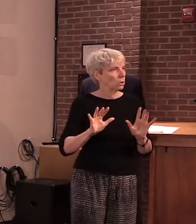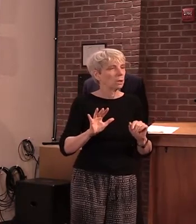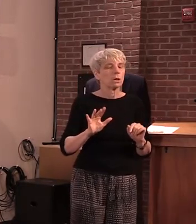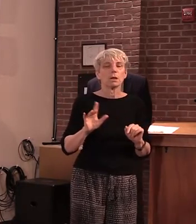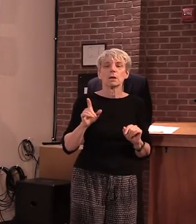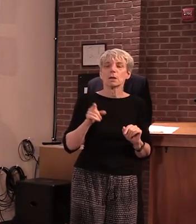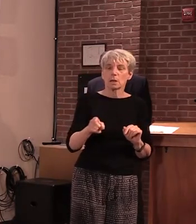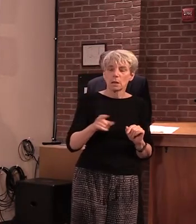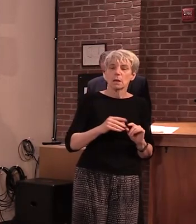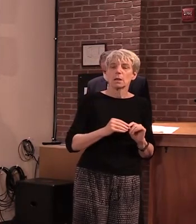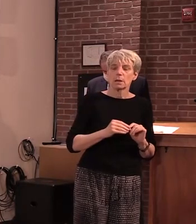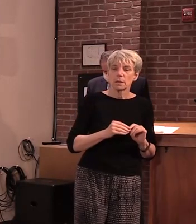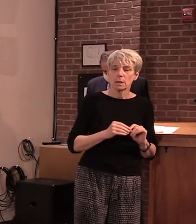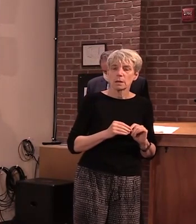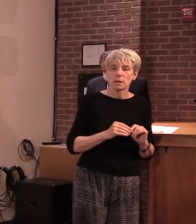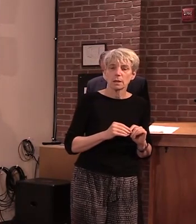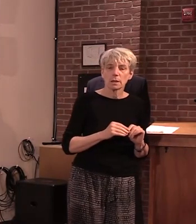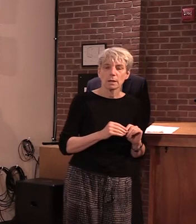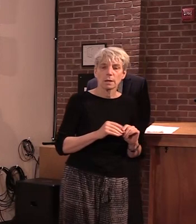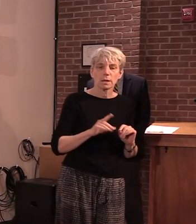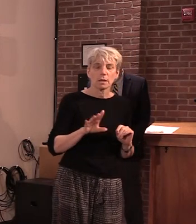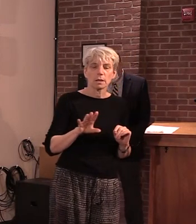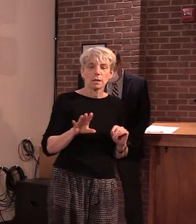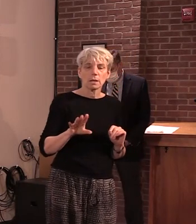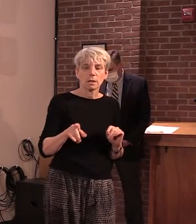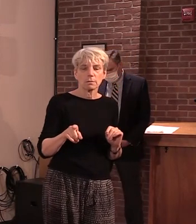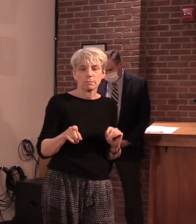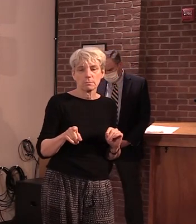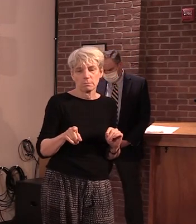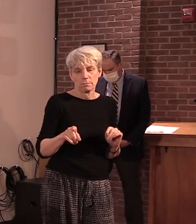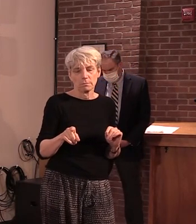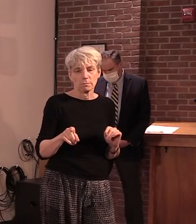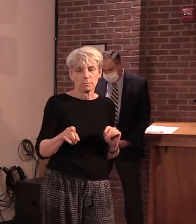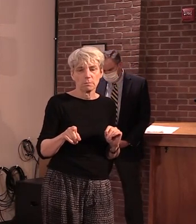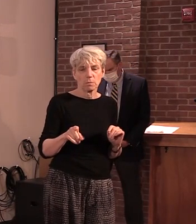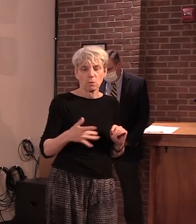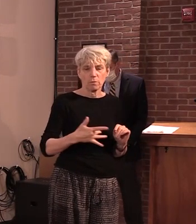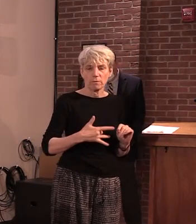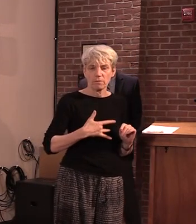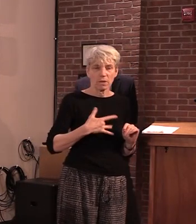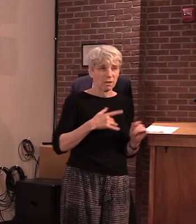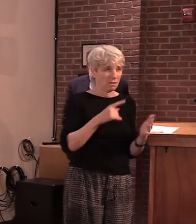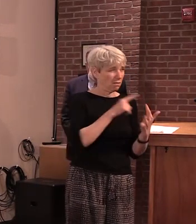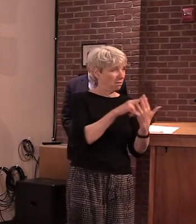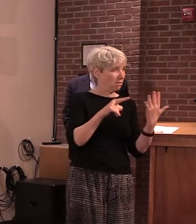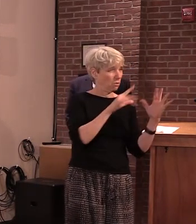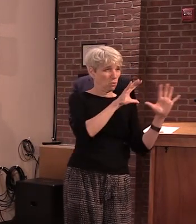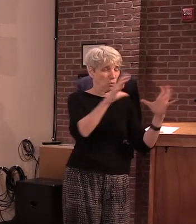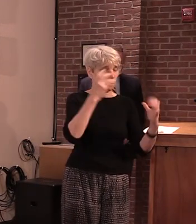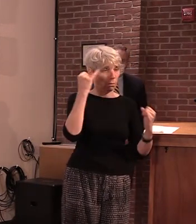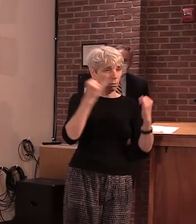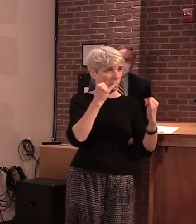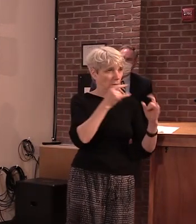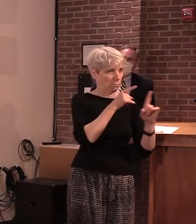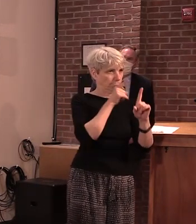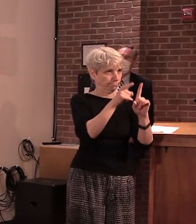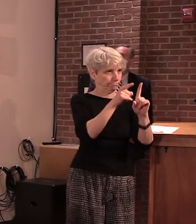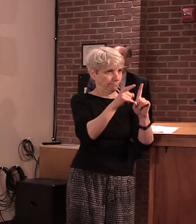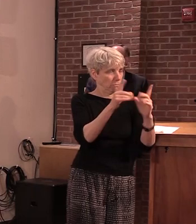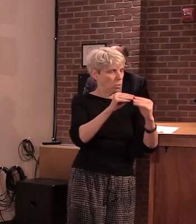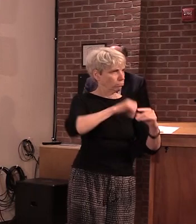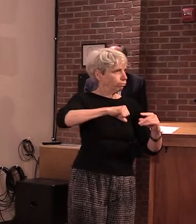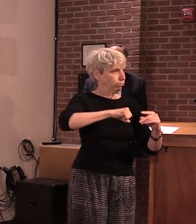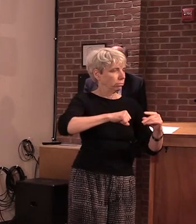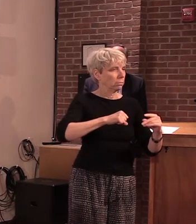And is there, is there one group in particular that you're focusing on? I mean, are you sensing resistance